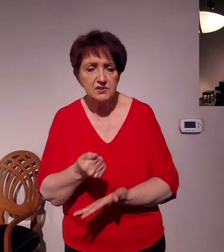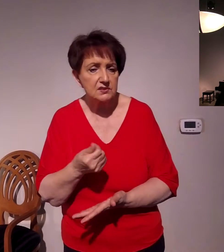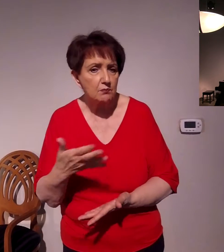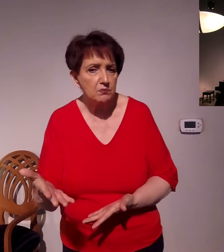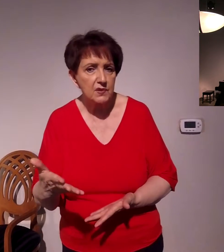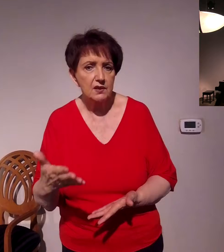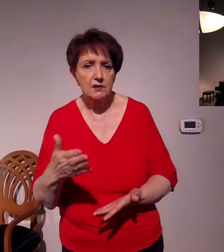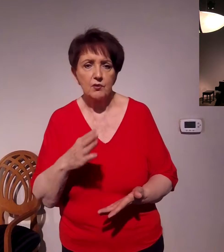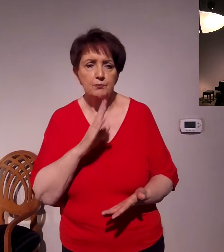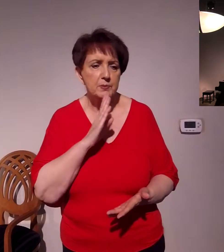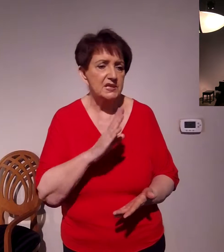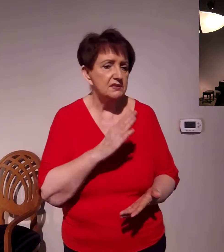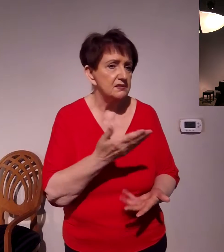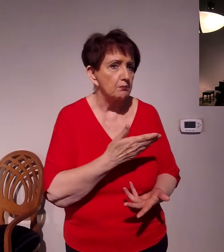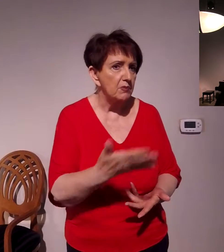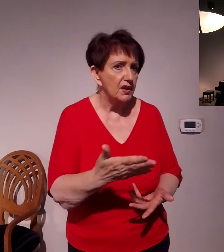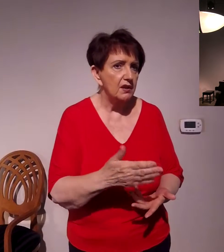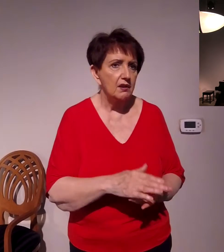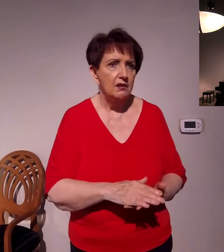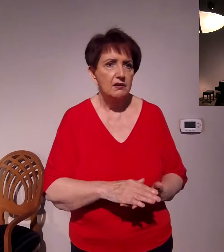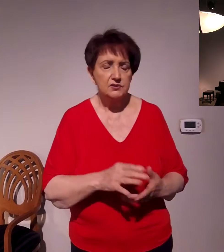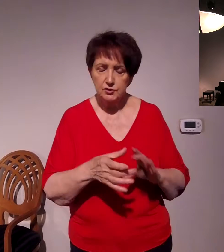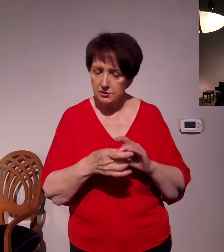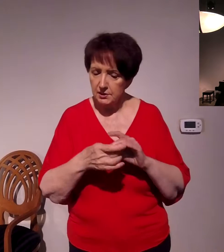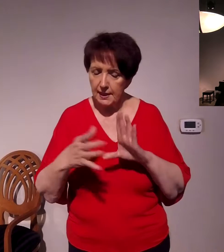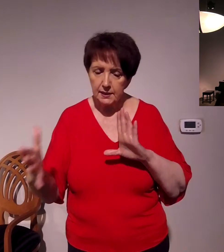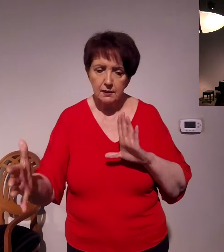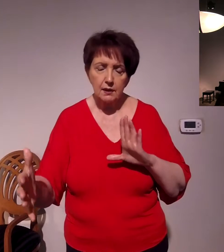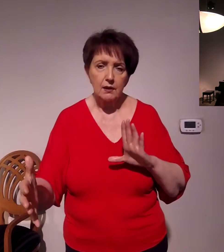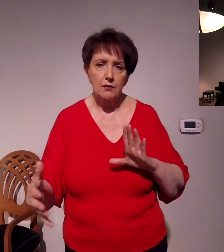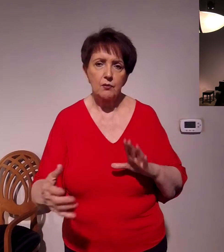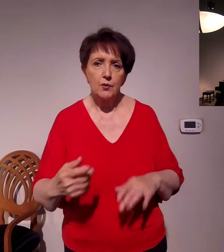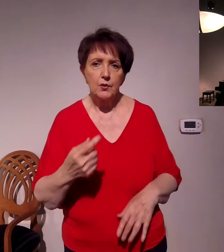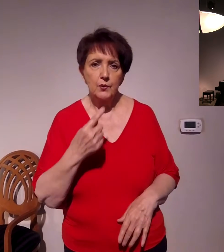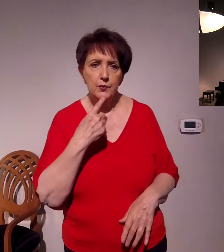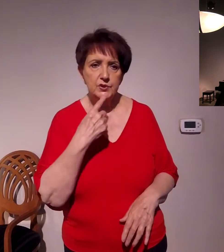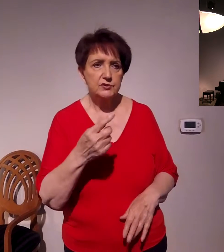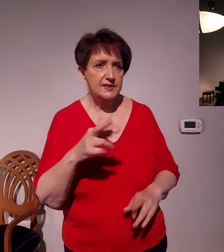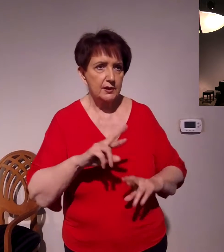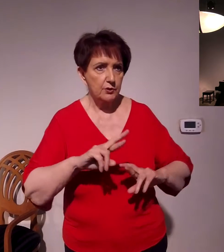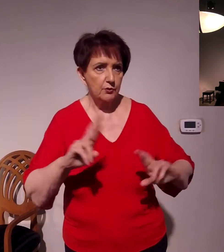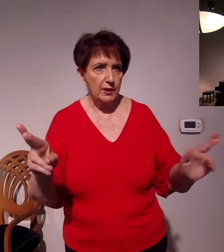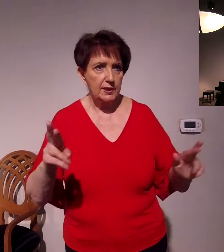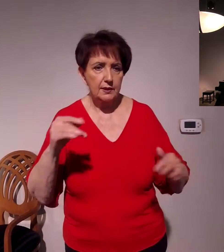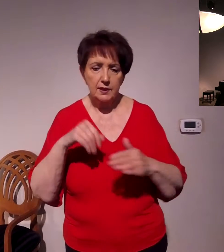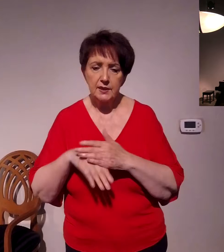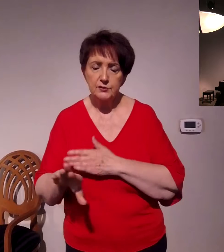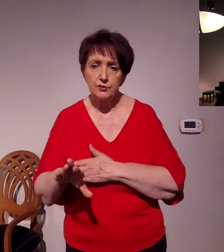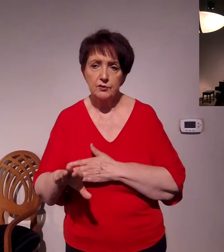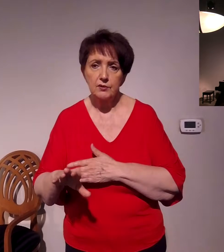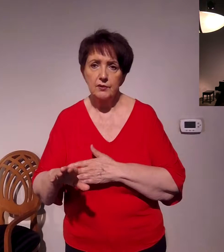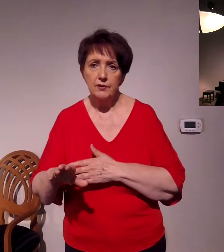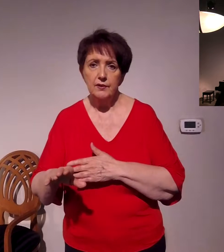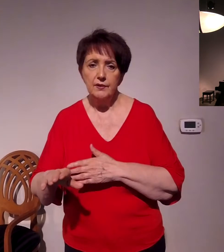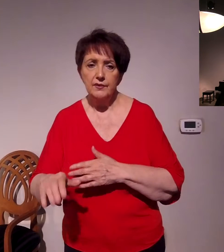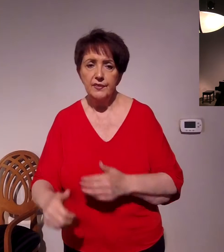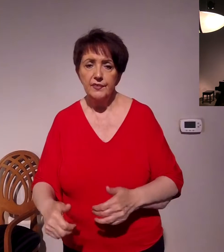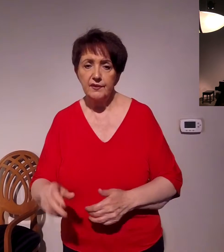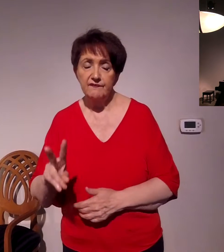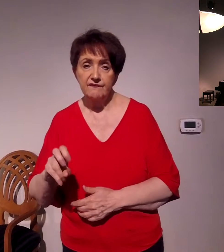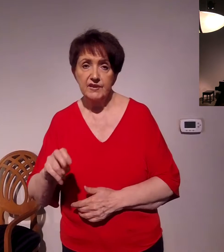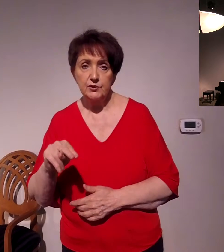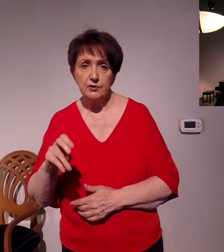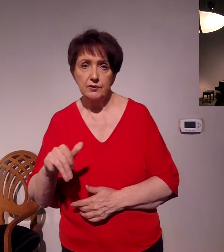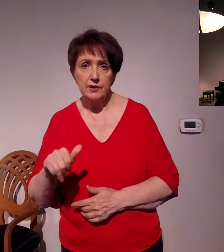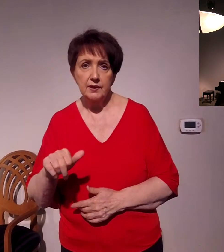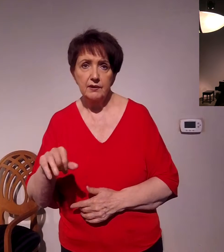to be something, we have to get anywhere. When we say we're ready to go into the vineyard, then we receive.